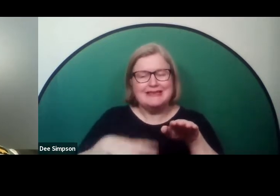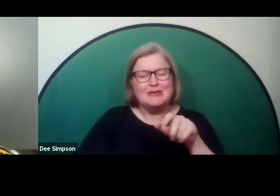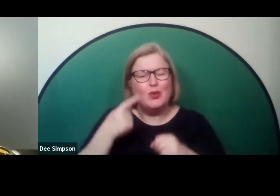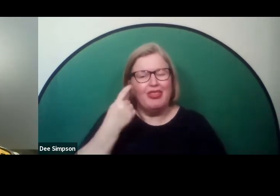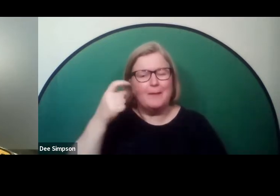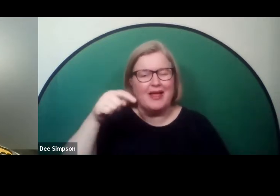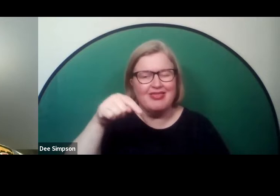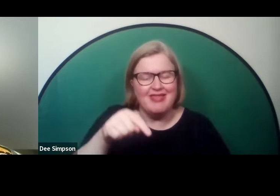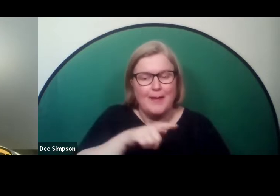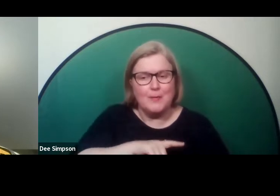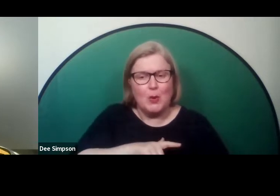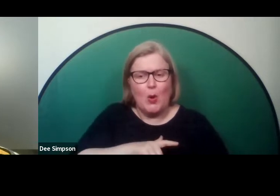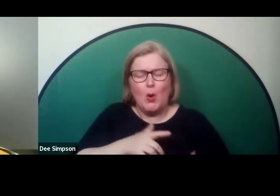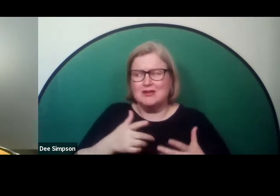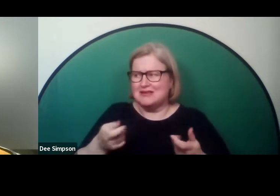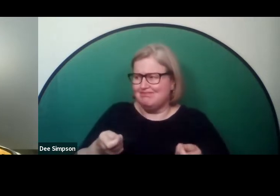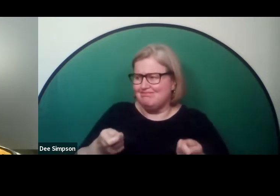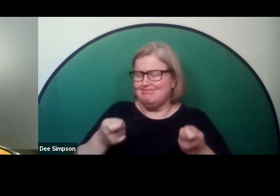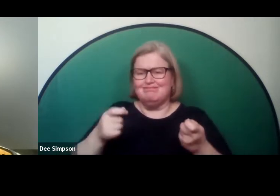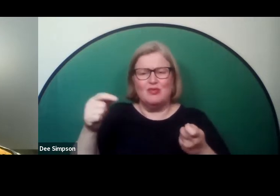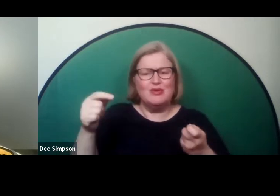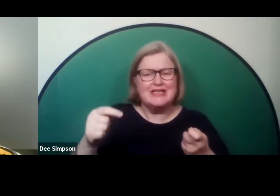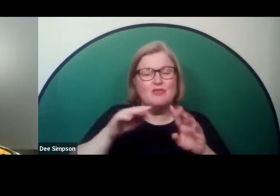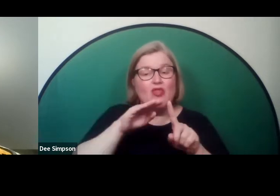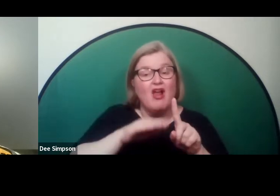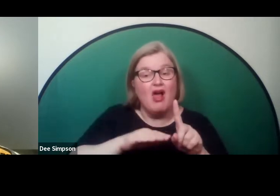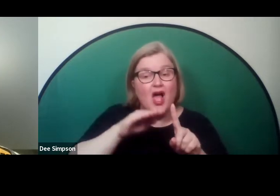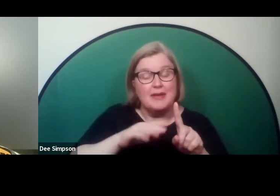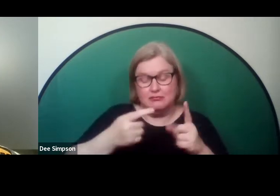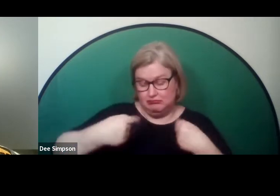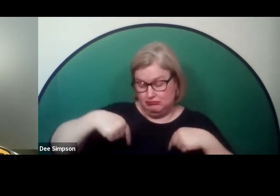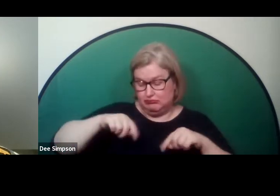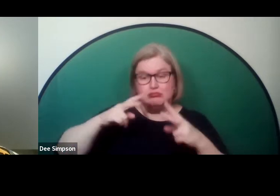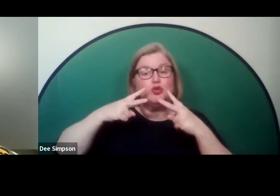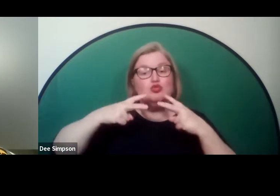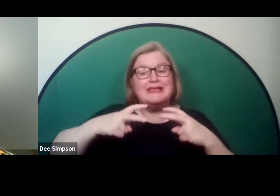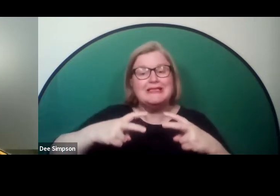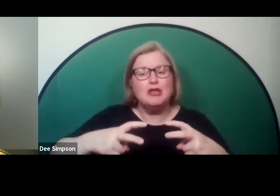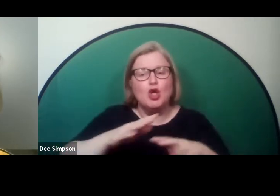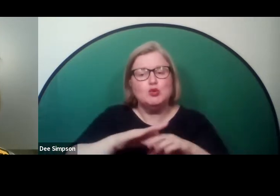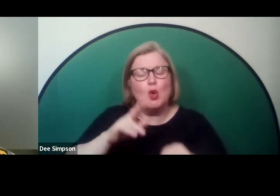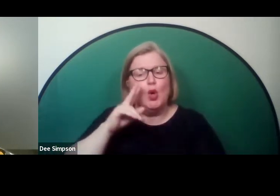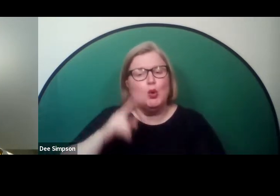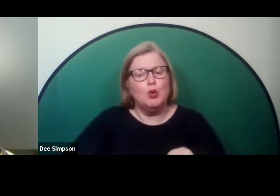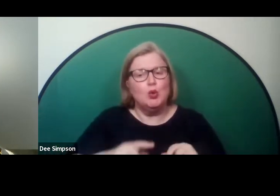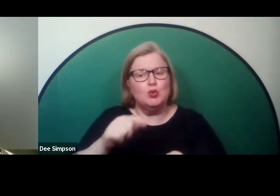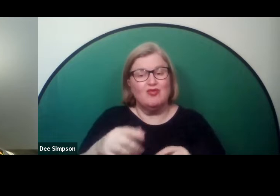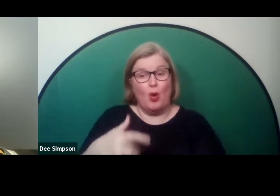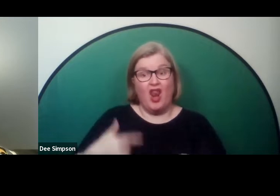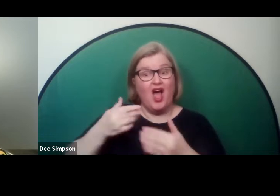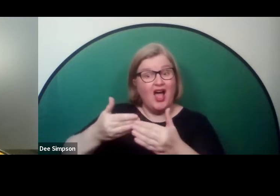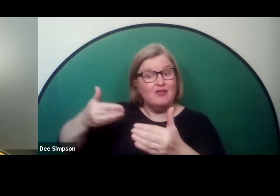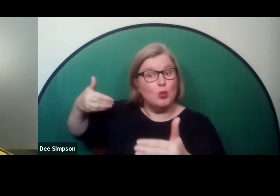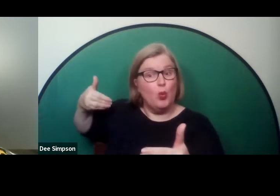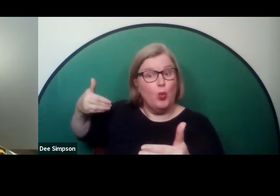really important point to highlight. In the research we've done to date, there's very little that looks at this across the life course, for example, the impact